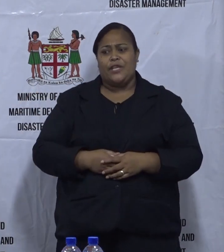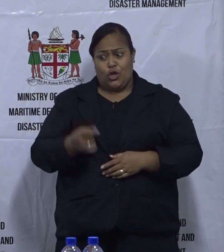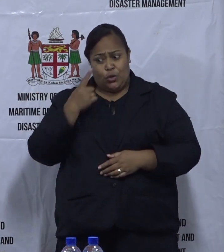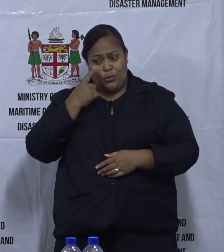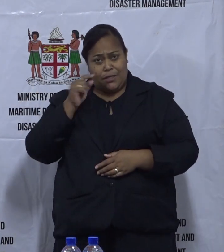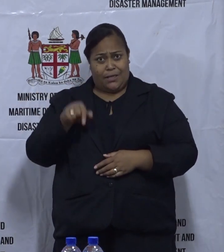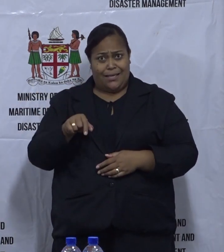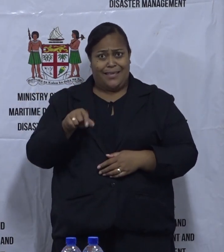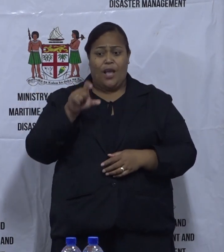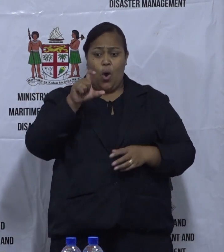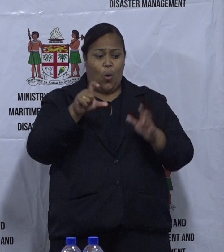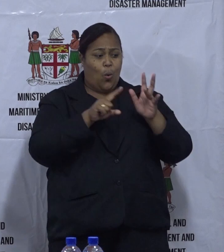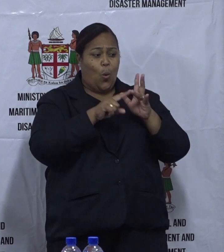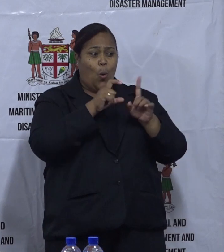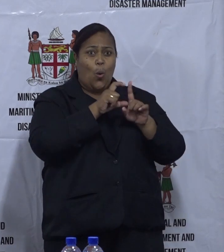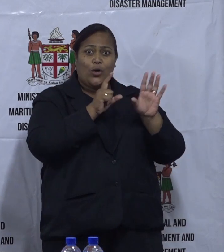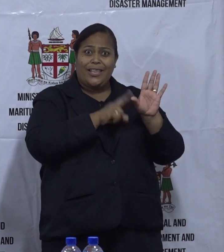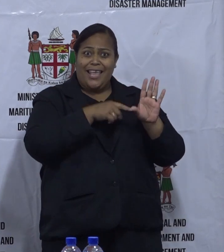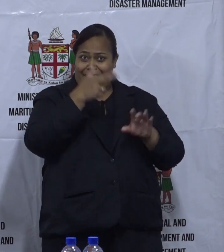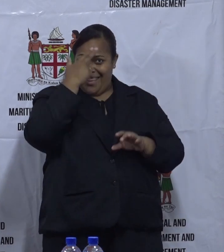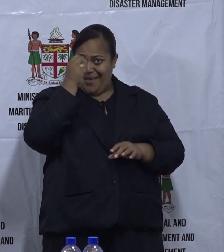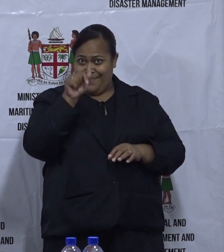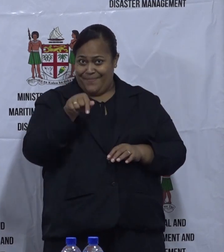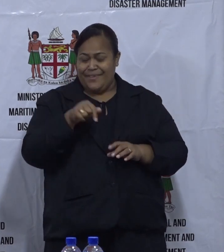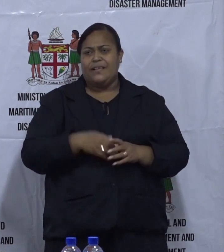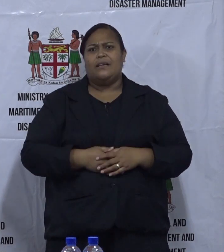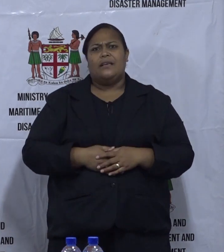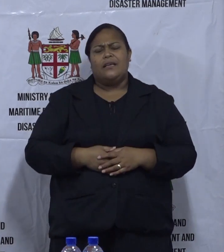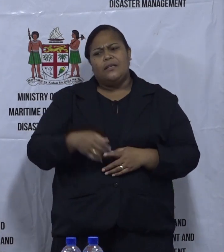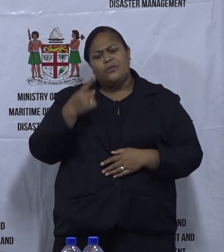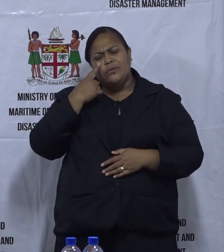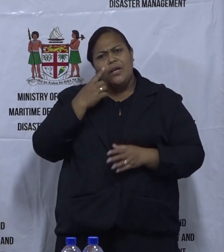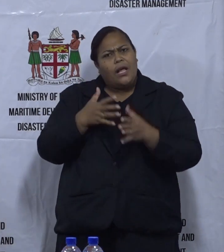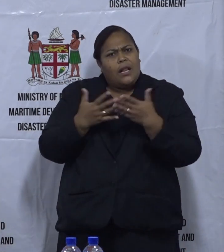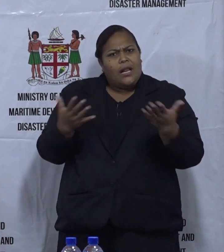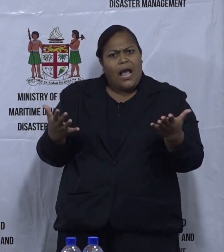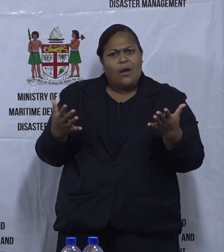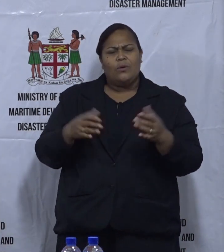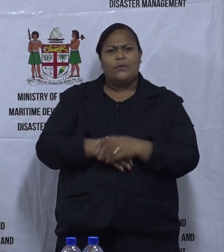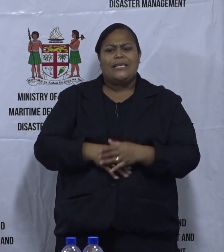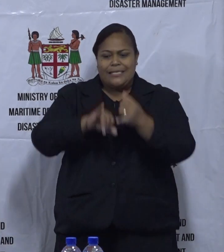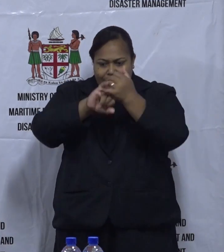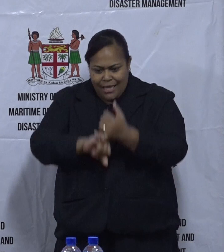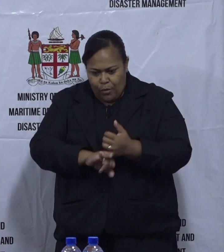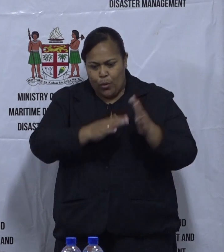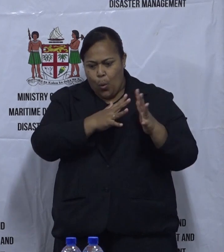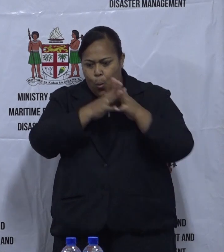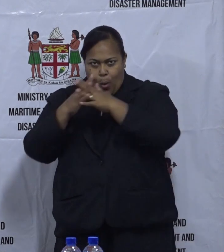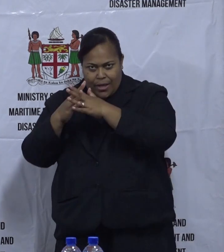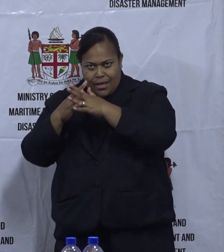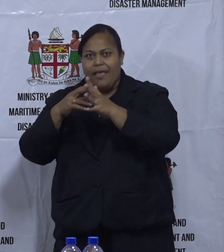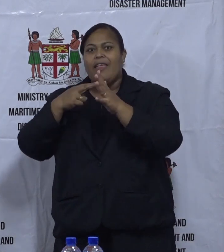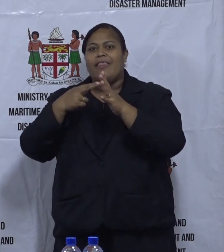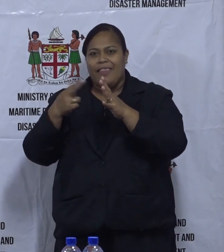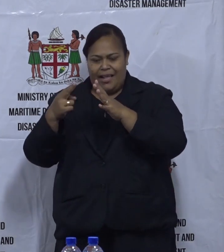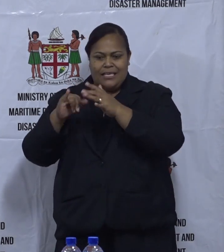TC Cody, it's taking a southwest and then a more southerly